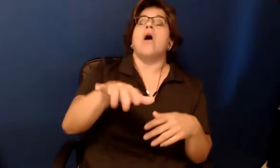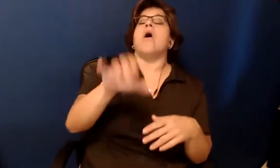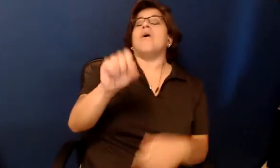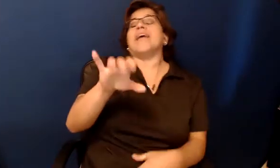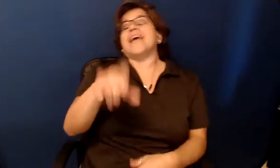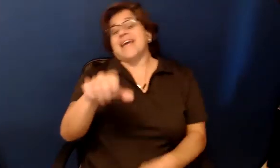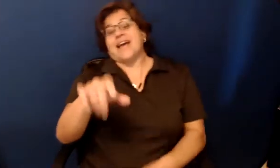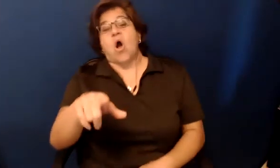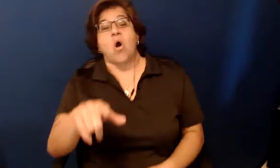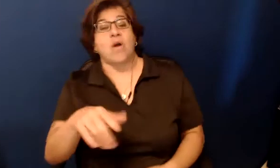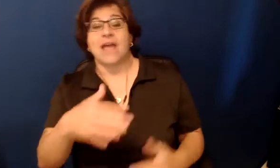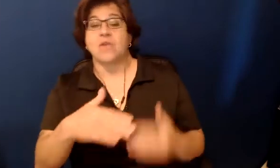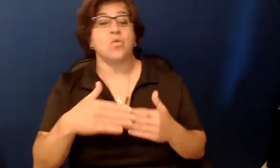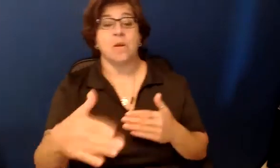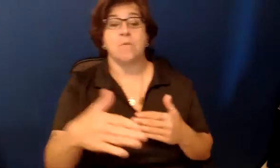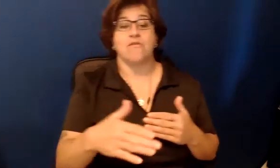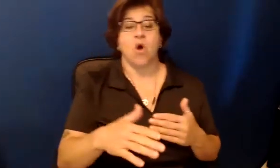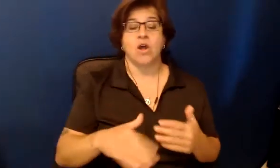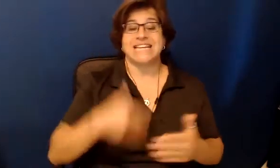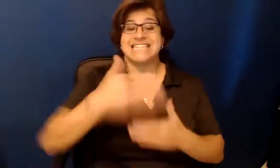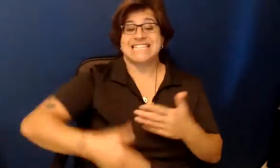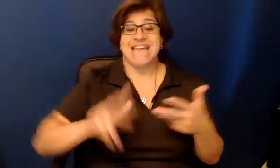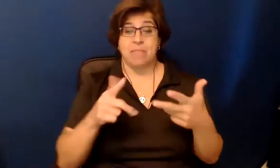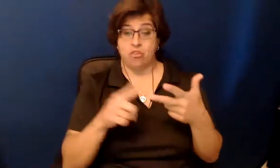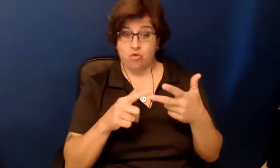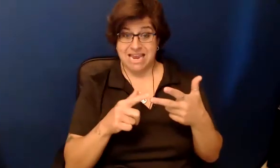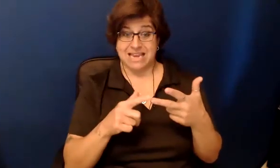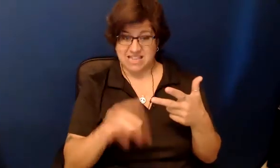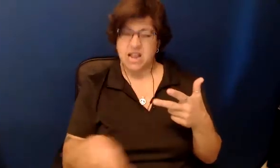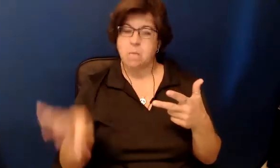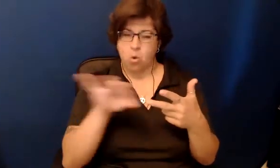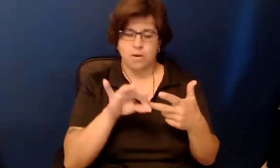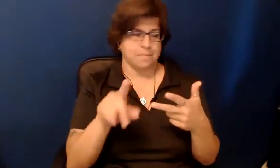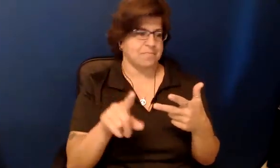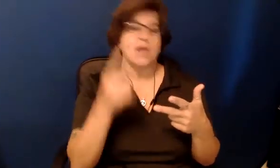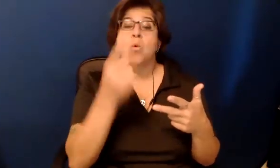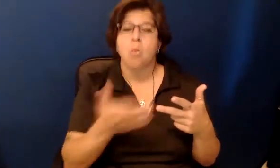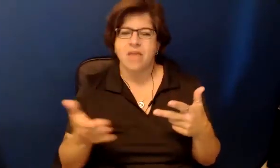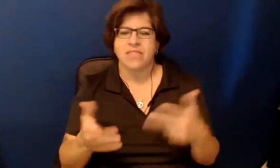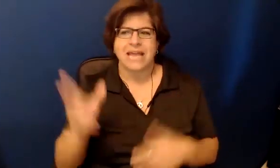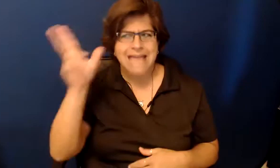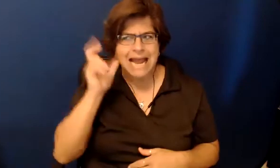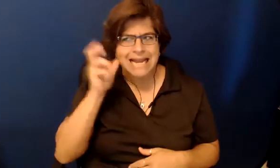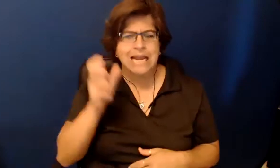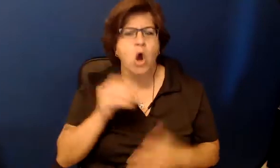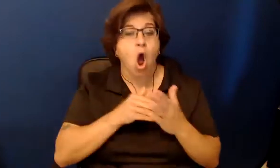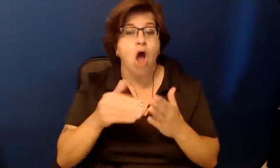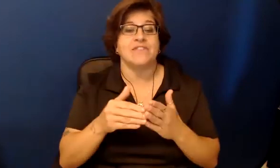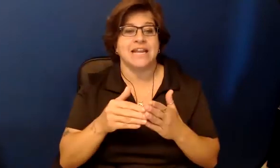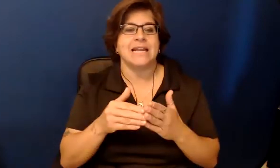Okay, so we had Timmy. Oh, yeah. So let's move on to step 3 here, which is so important. And here's one thing that